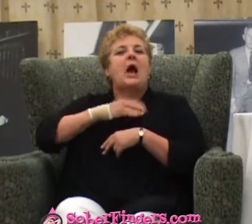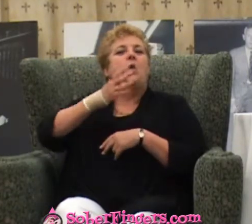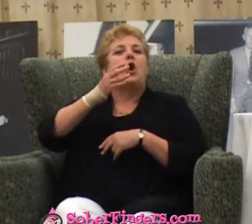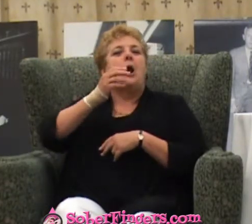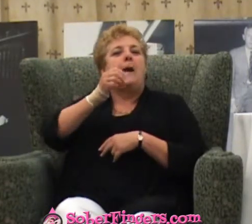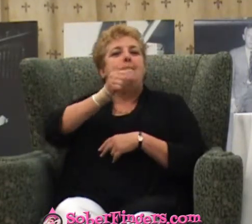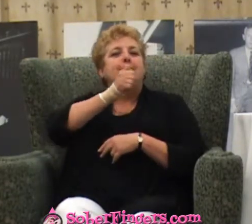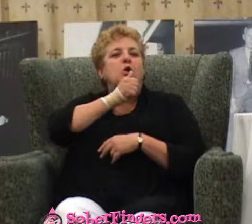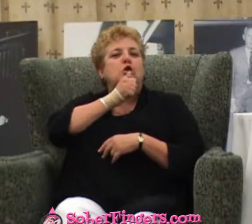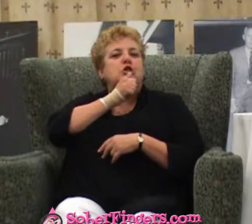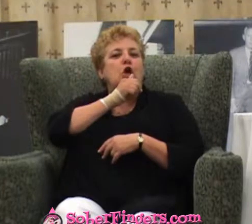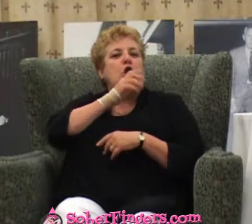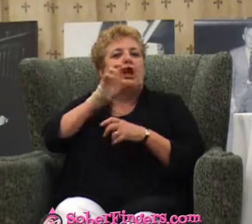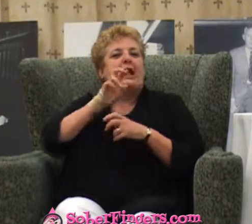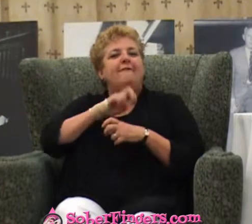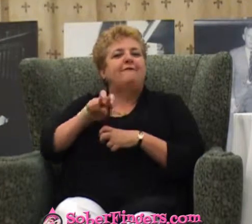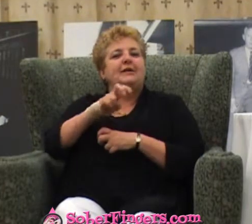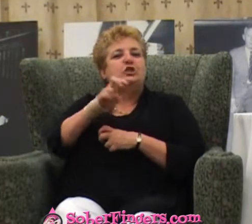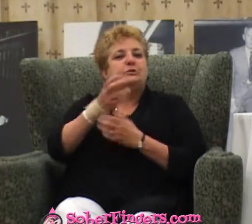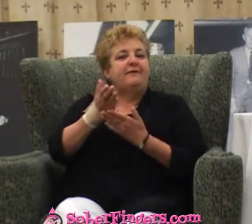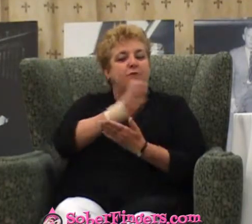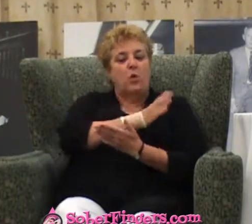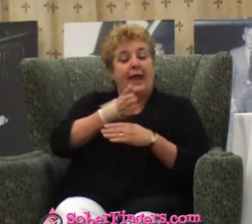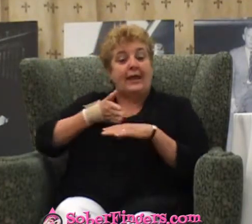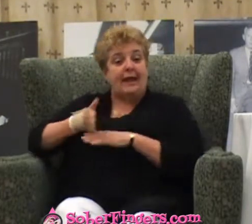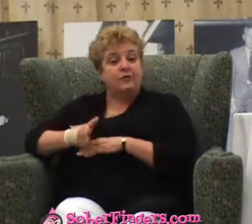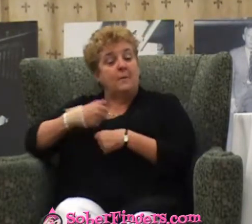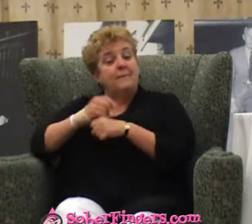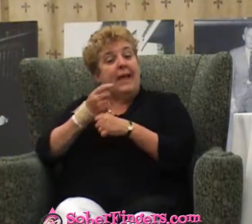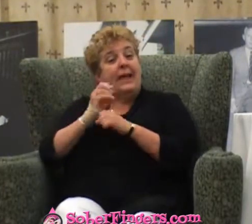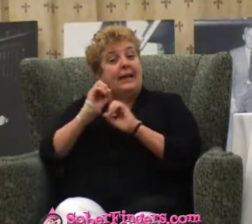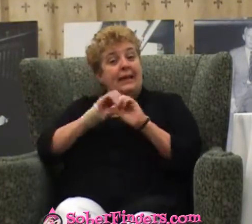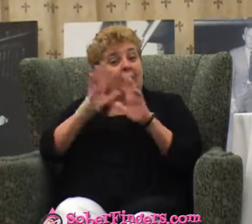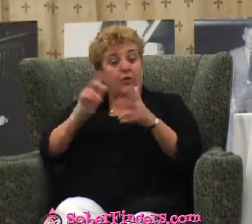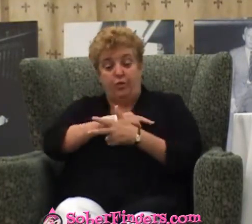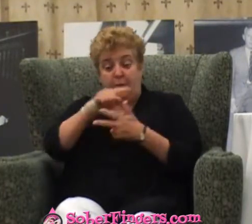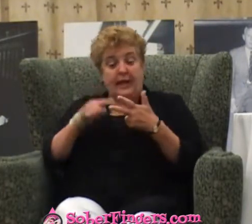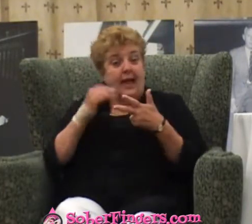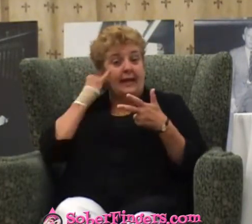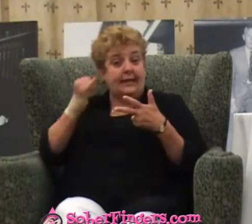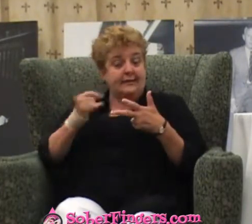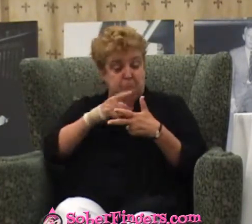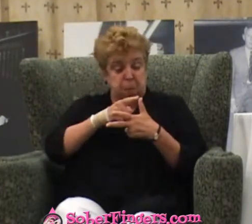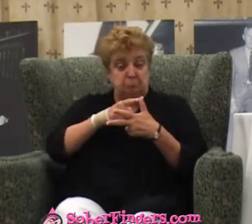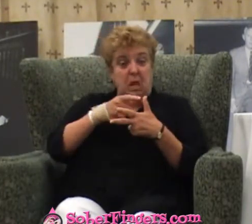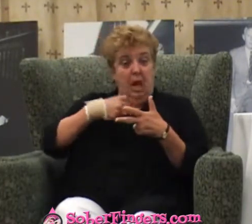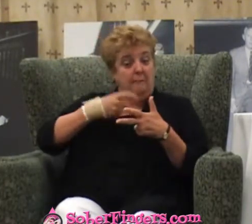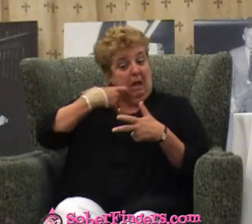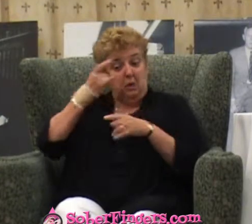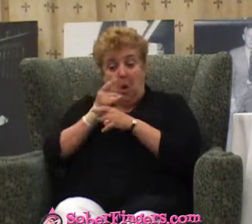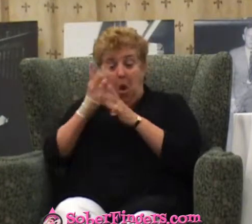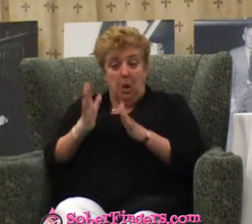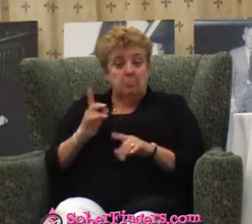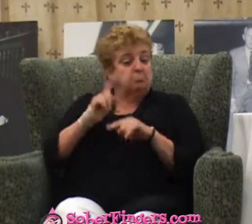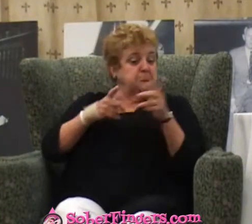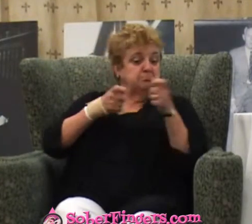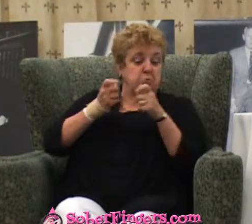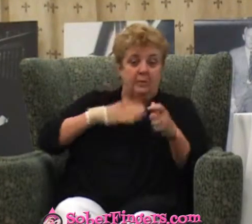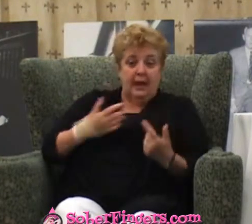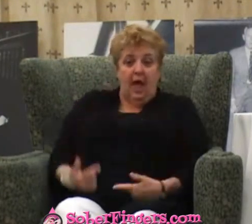and after. Make clear 3 pertinent ideas, right? A, that I'm an alcoholic and I can't manage my life. B, that probably no human power can relieve